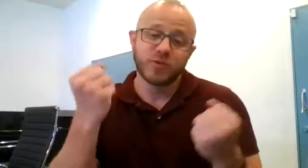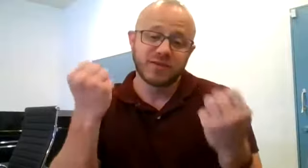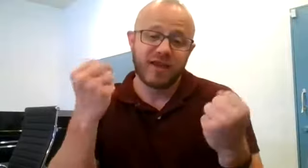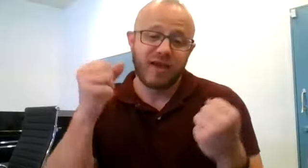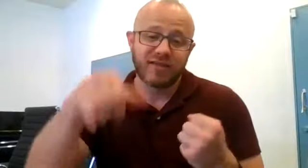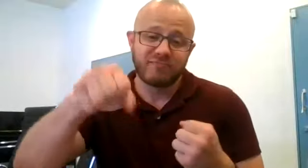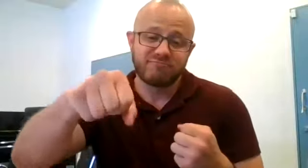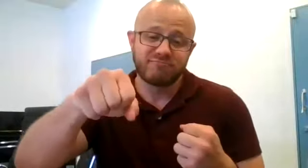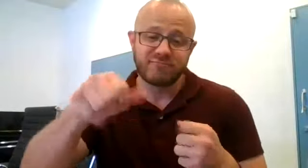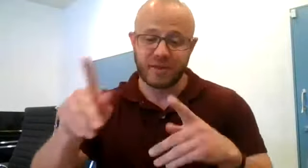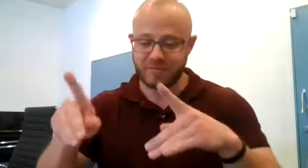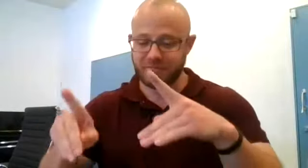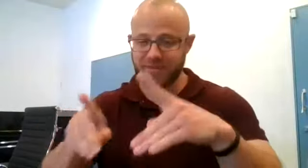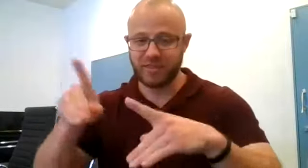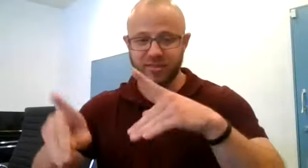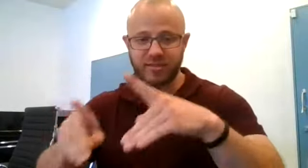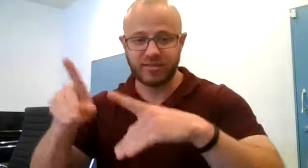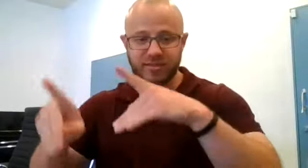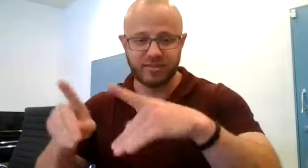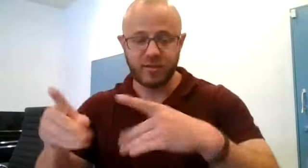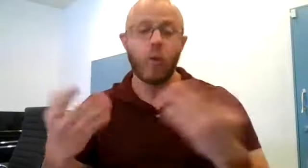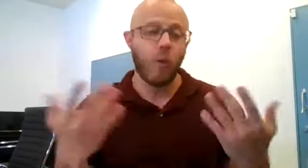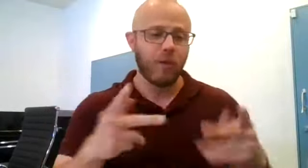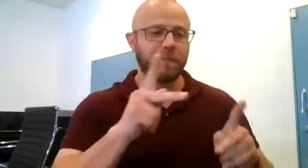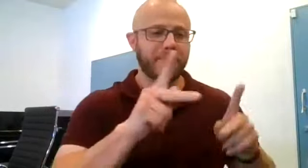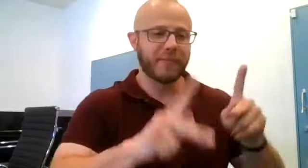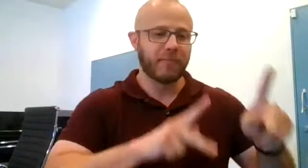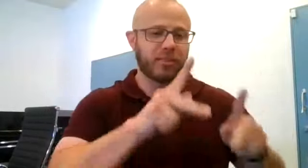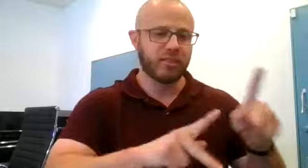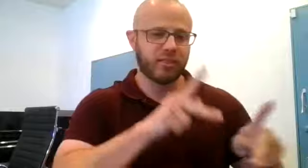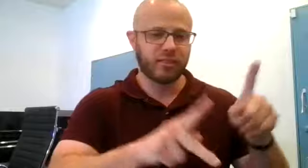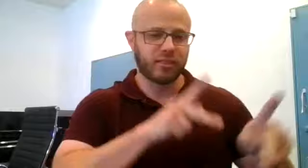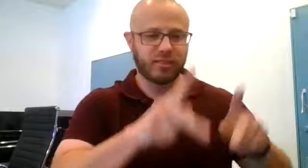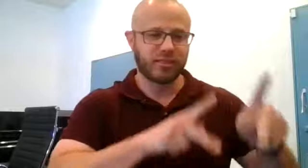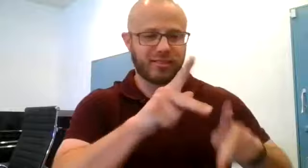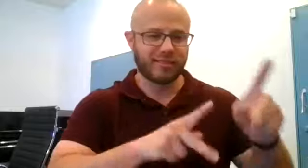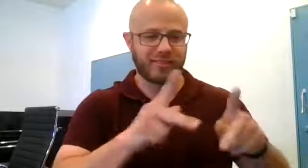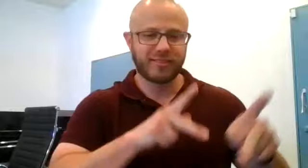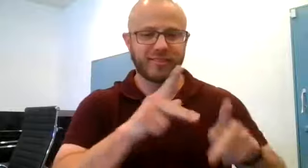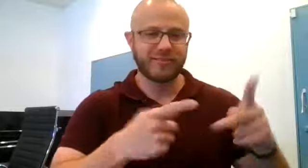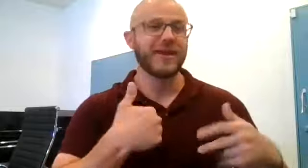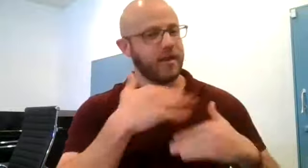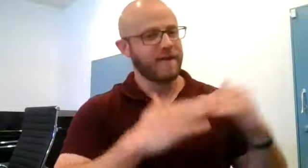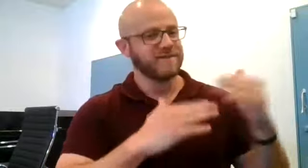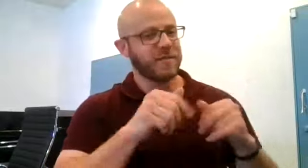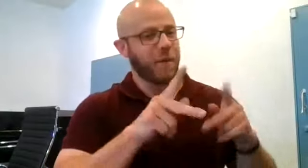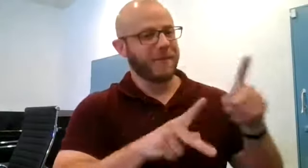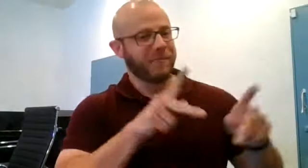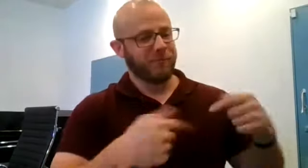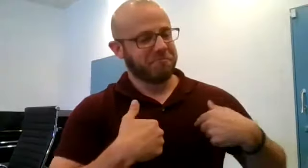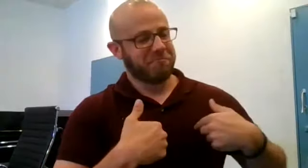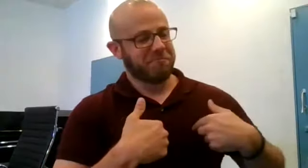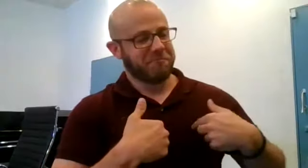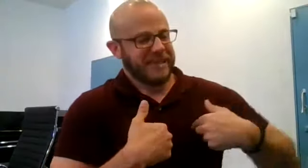some people will sign it that way. So I'm just showing it to you so you can recognize it. So we have people with the P's. That's more comfortable for